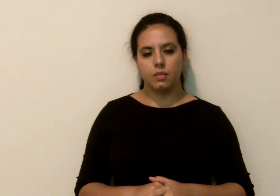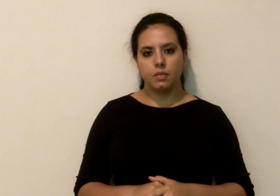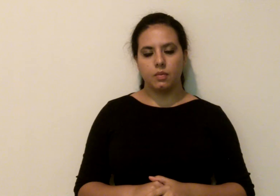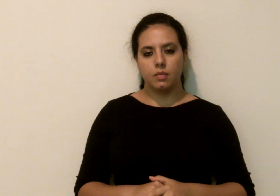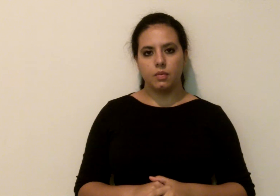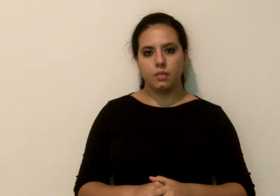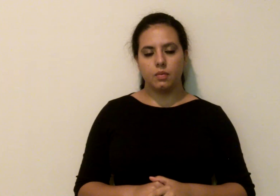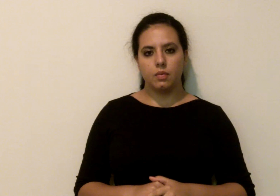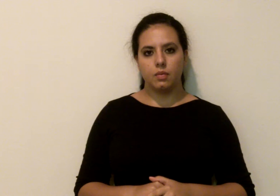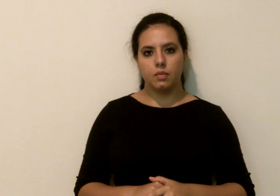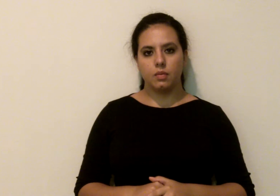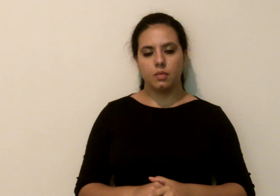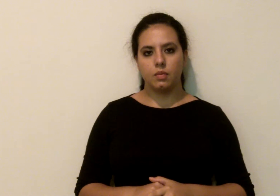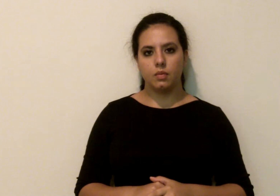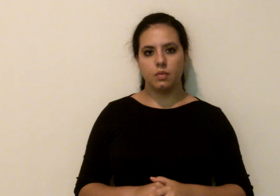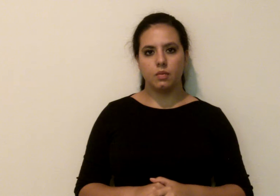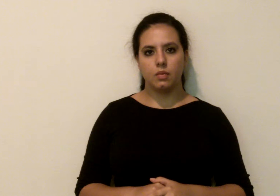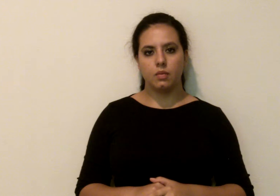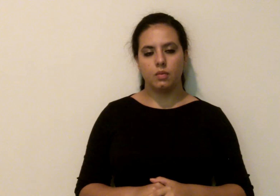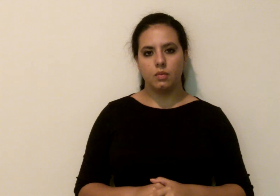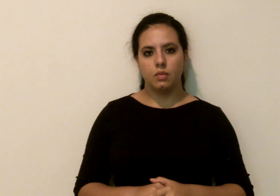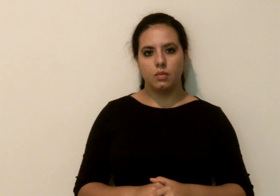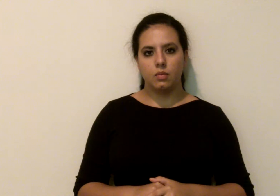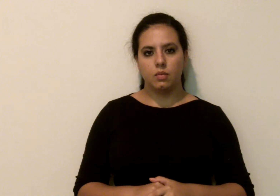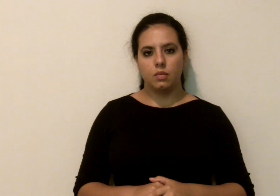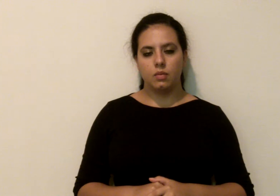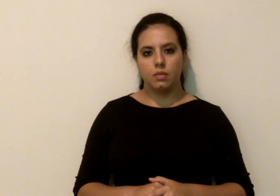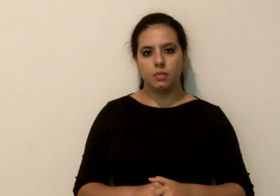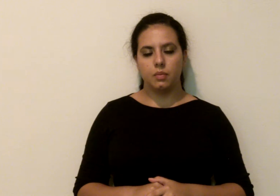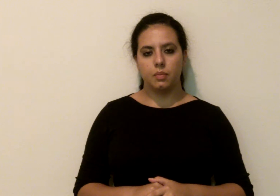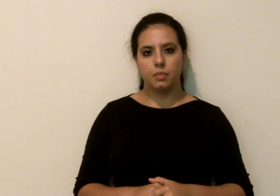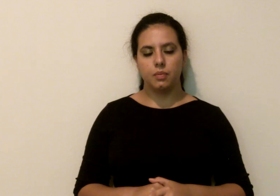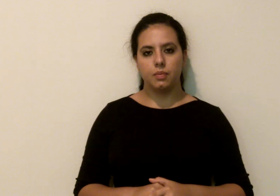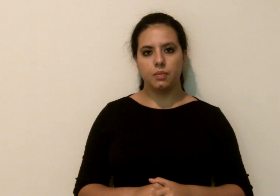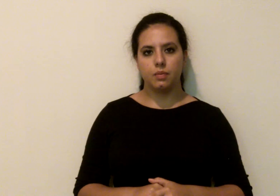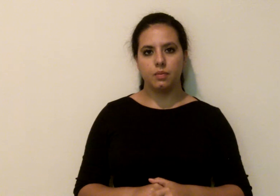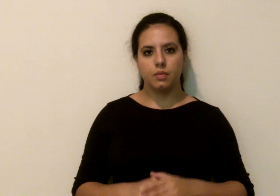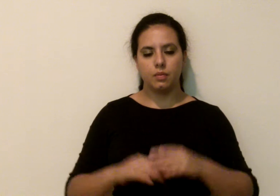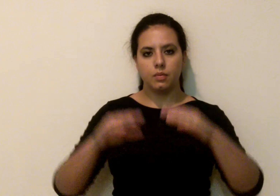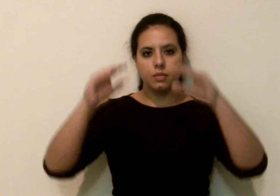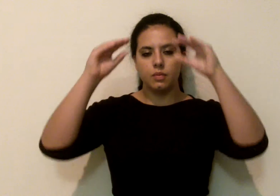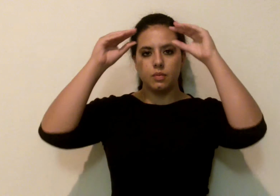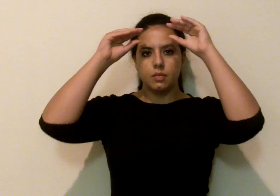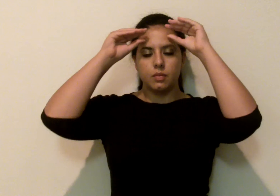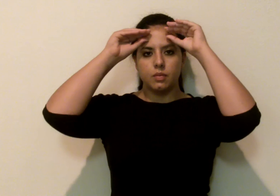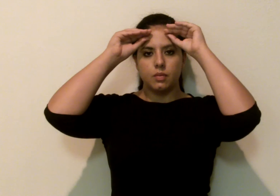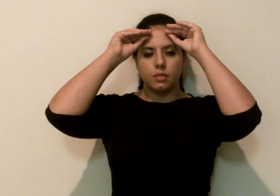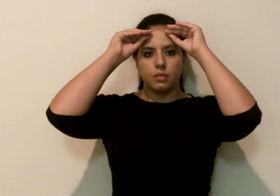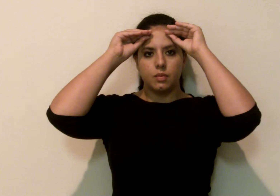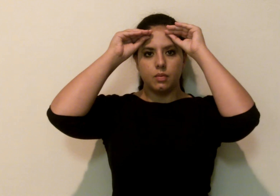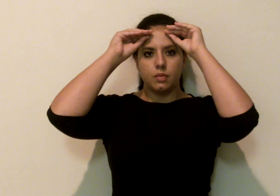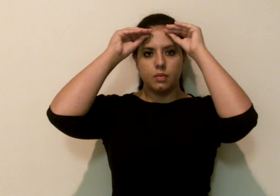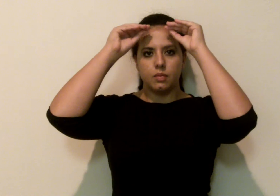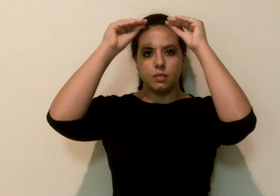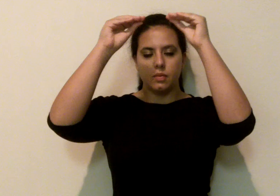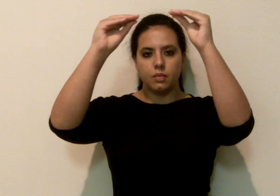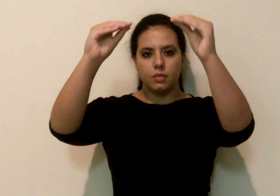Teacher, most of you are signing the sign to teach, which is you're taking the information from your head and you're taking it